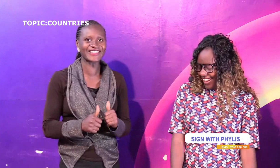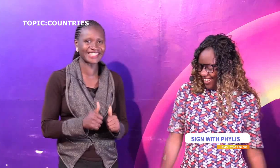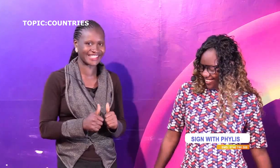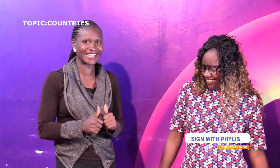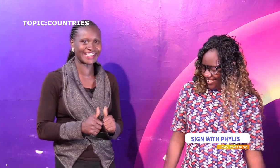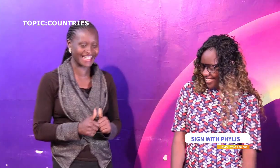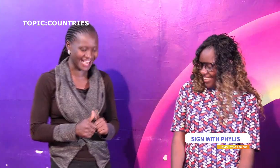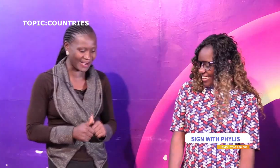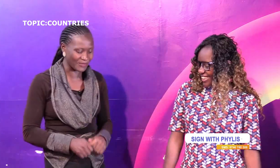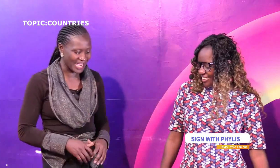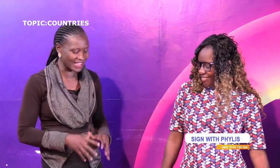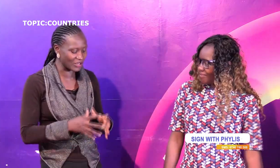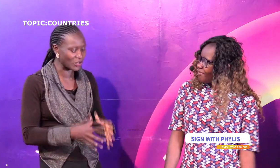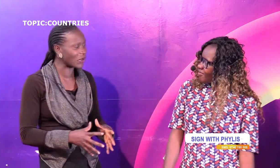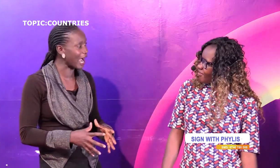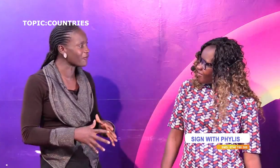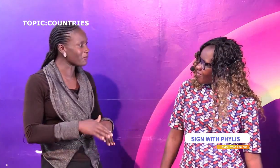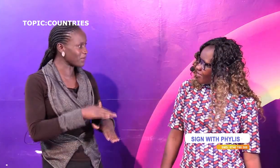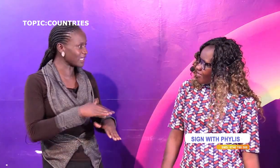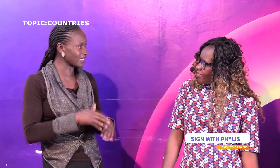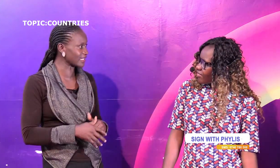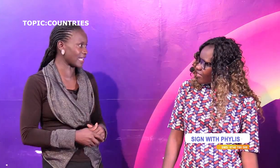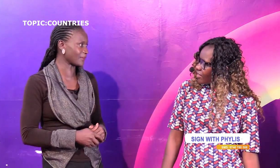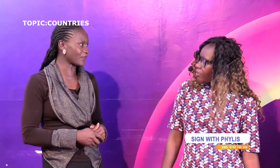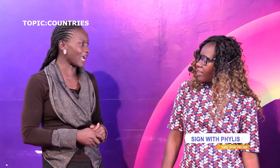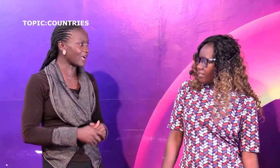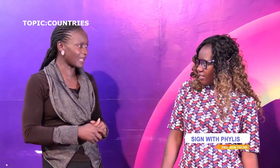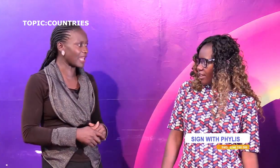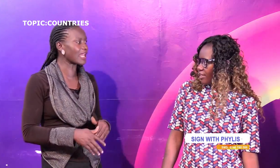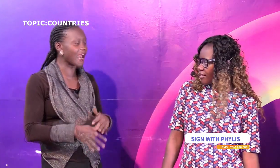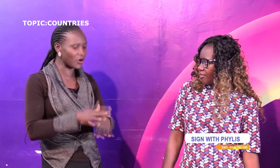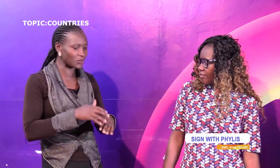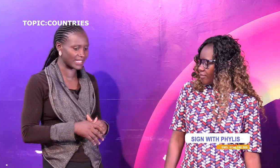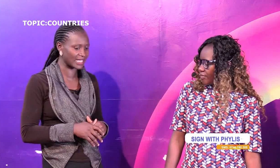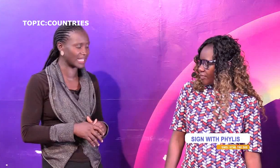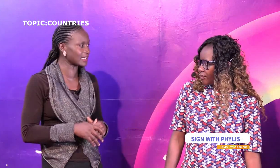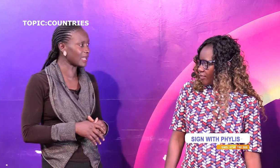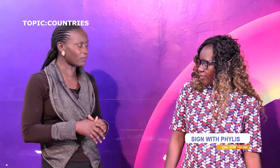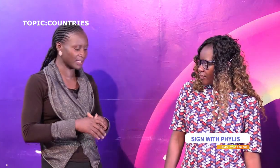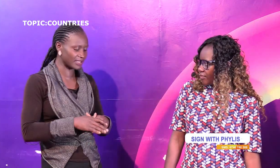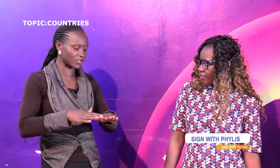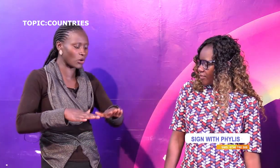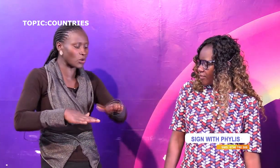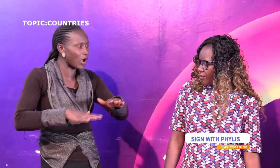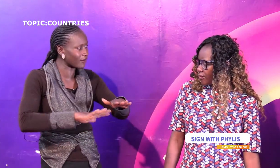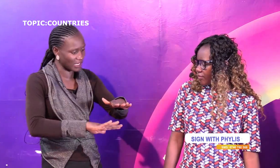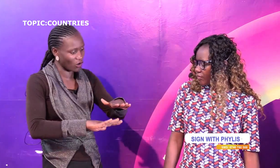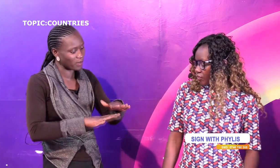And then also have peninsula. How do we sign that peninsula? So you have the open palm